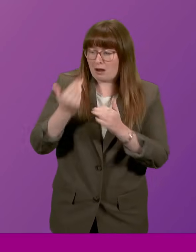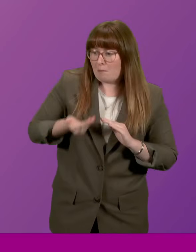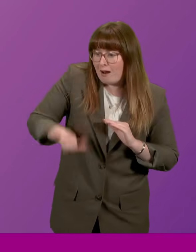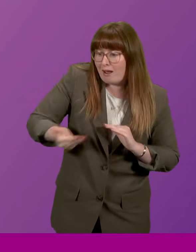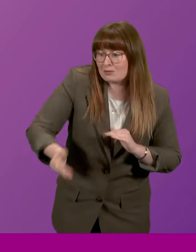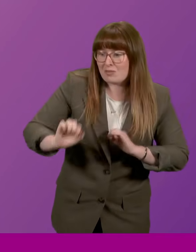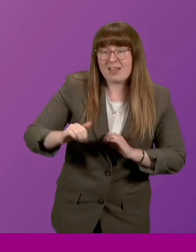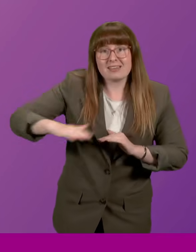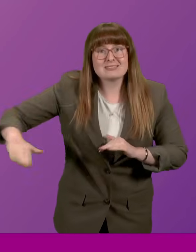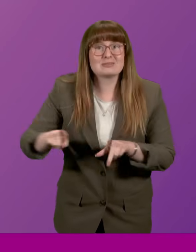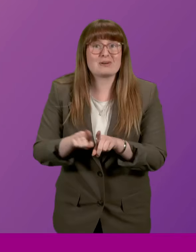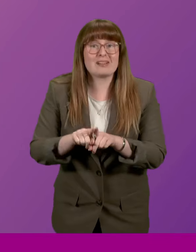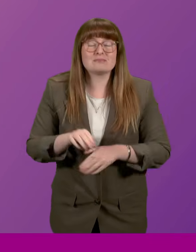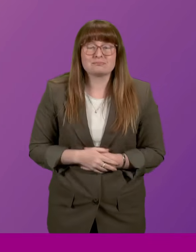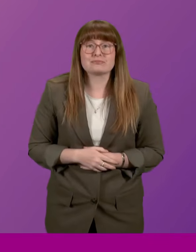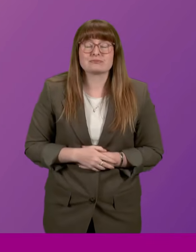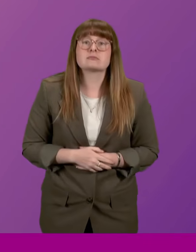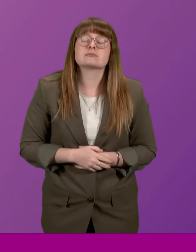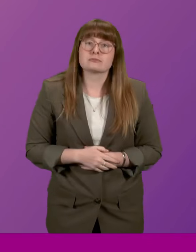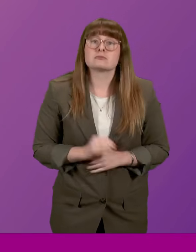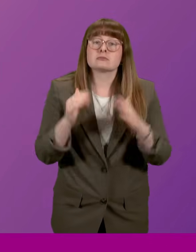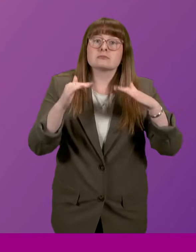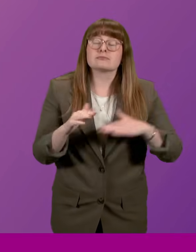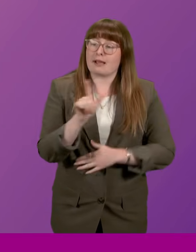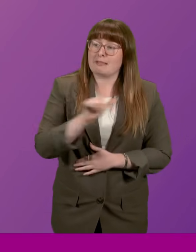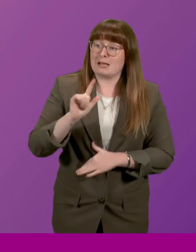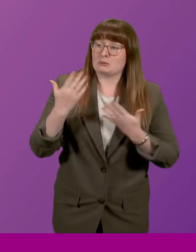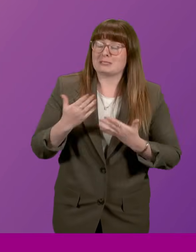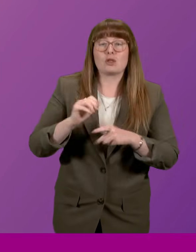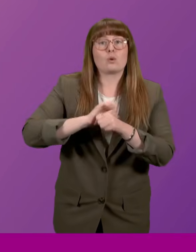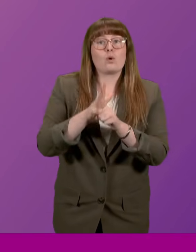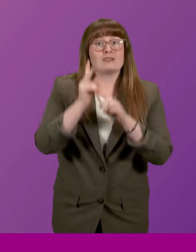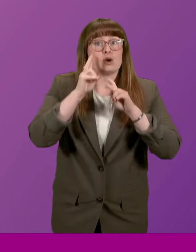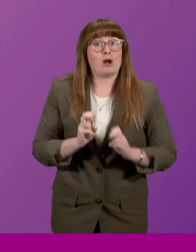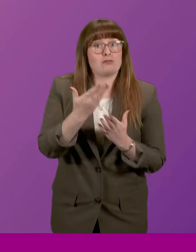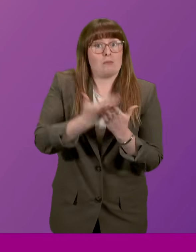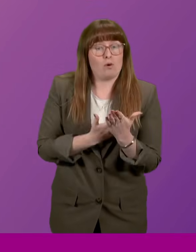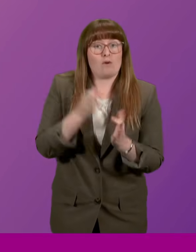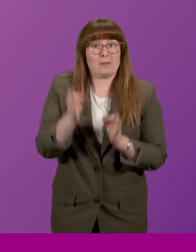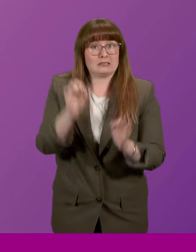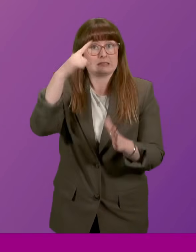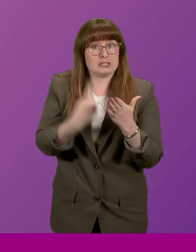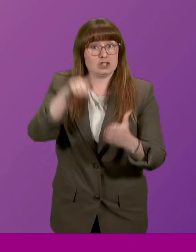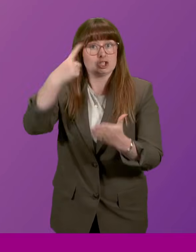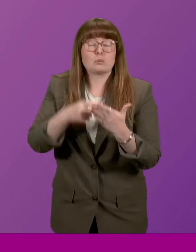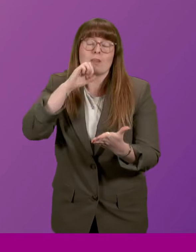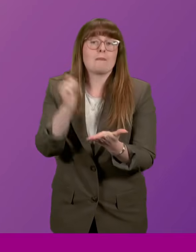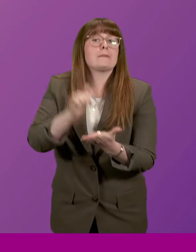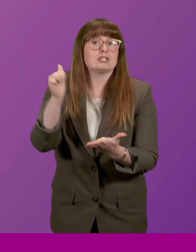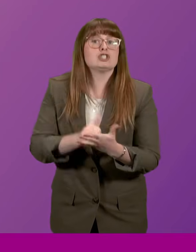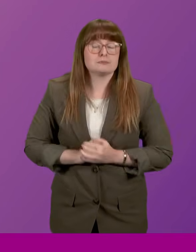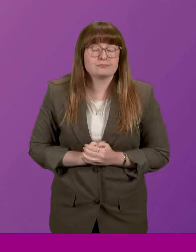come. Presiding Officer, later today, the COVID inquiry report on political decision-making will be published.